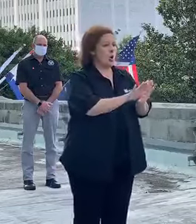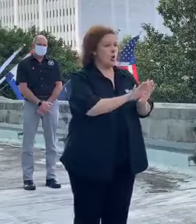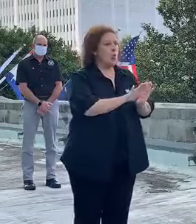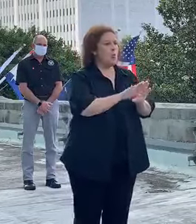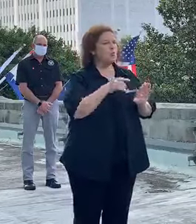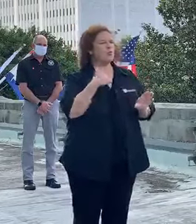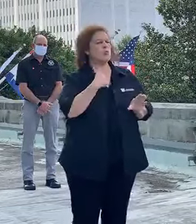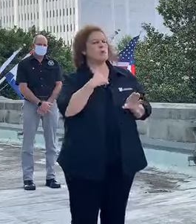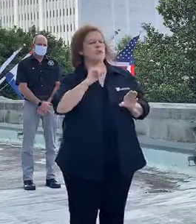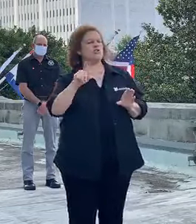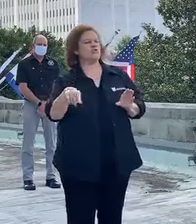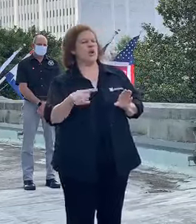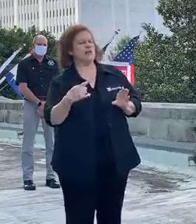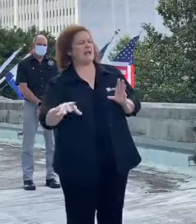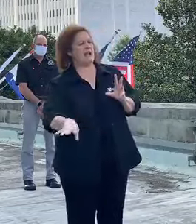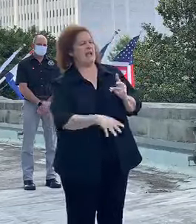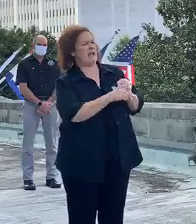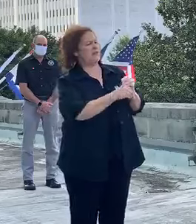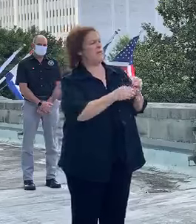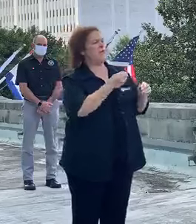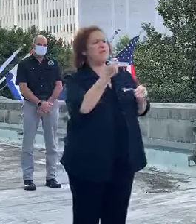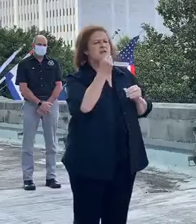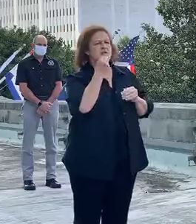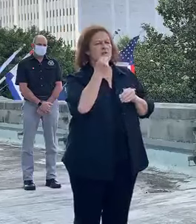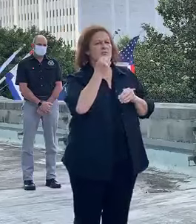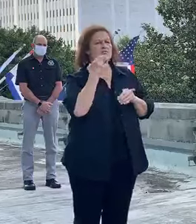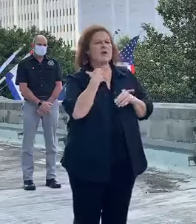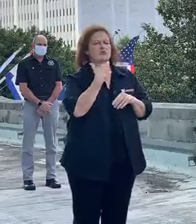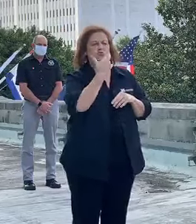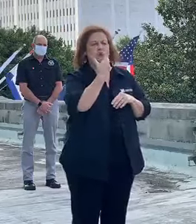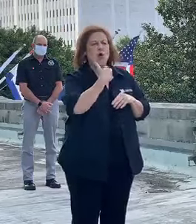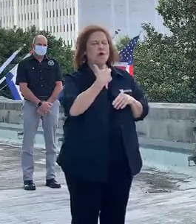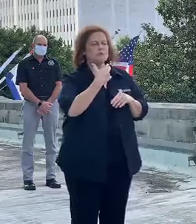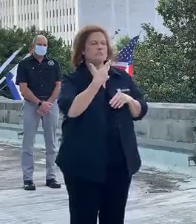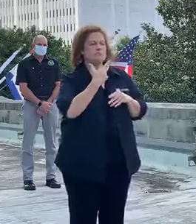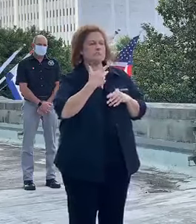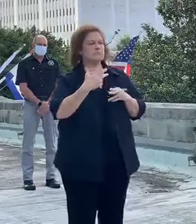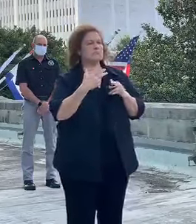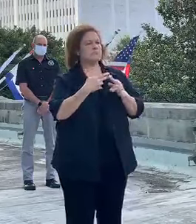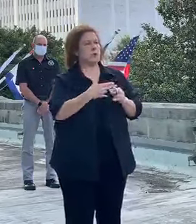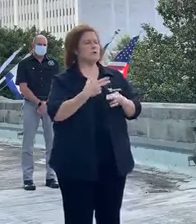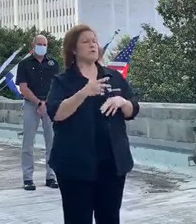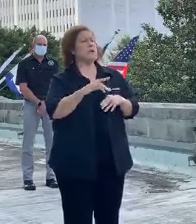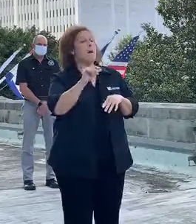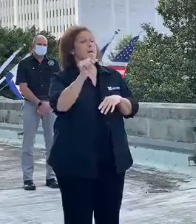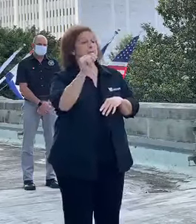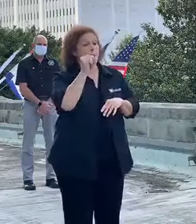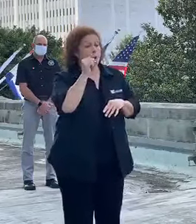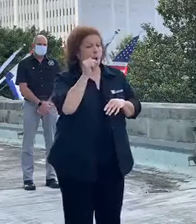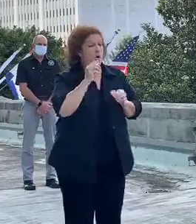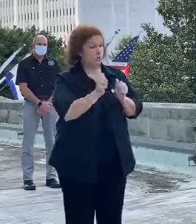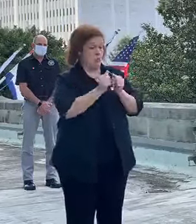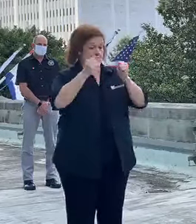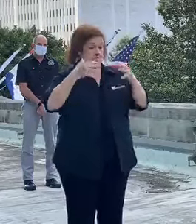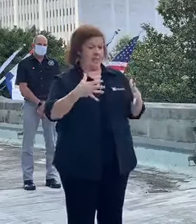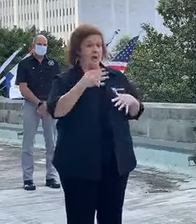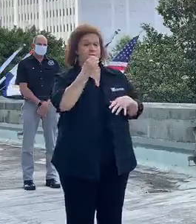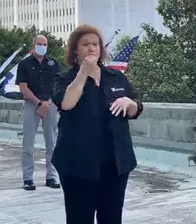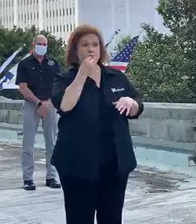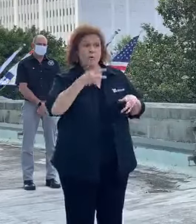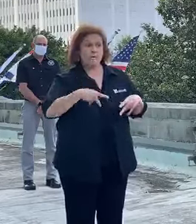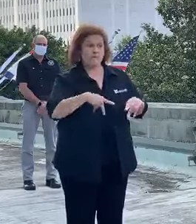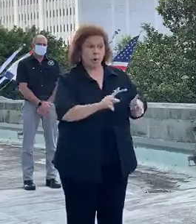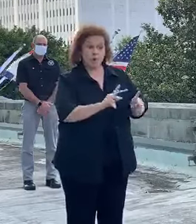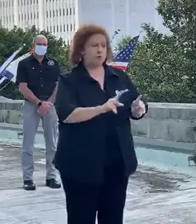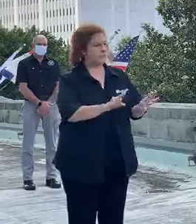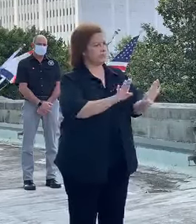them to food establishments. Restaurants or food establishments, but bars without a food permit will